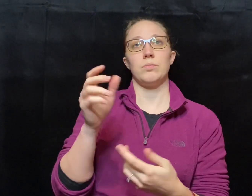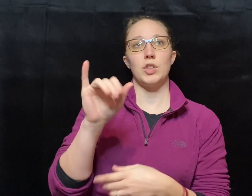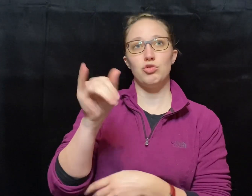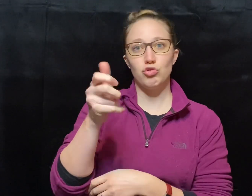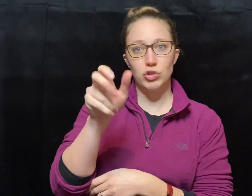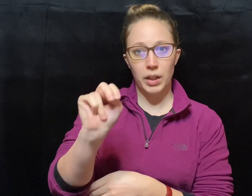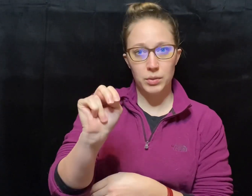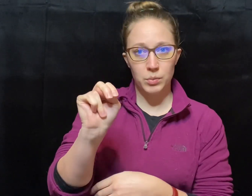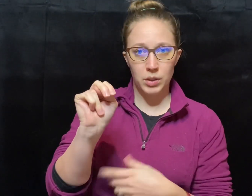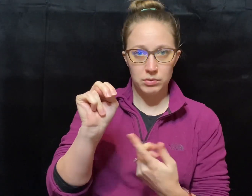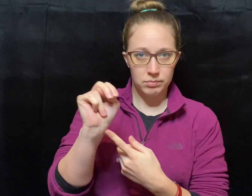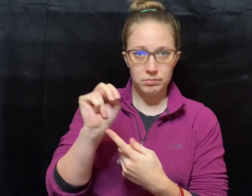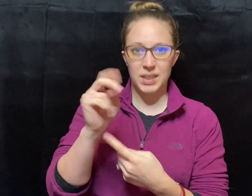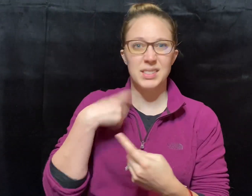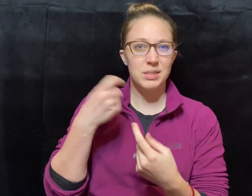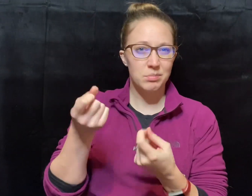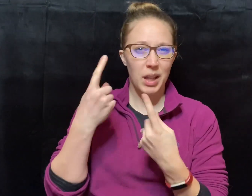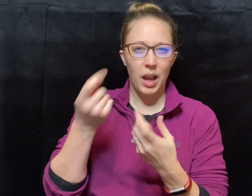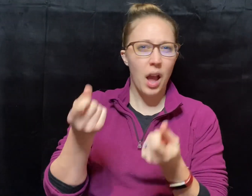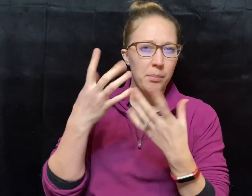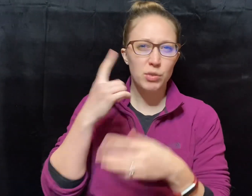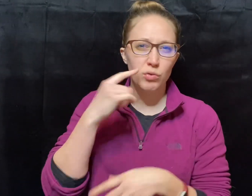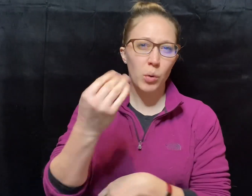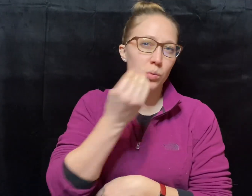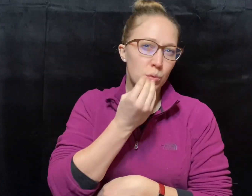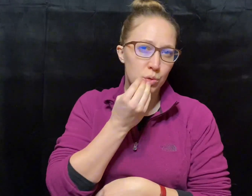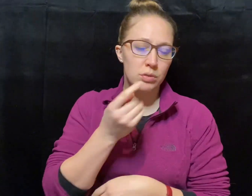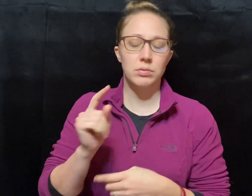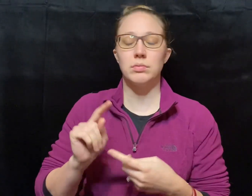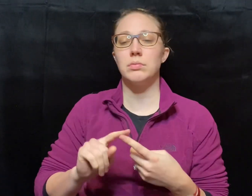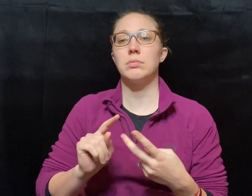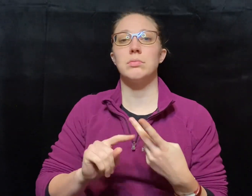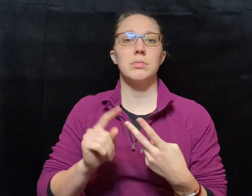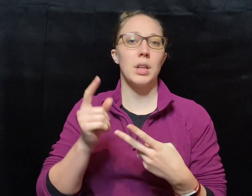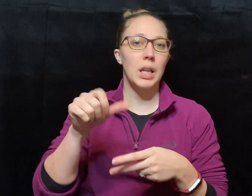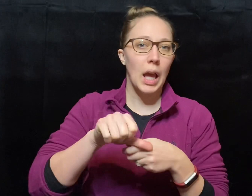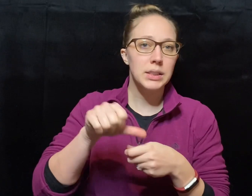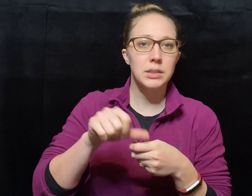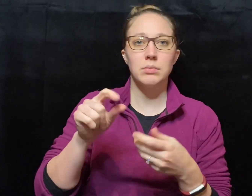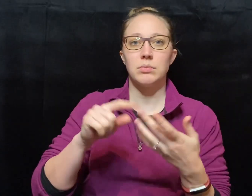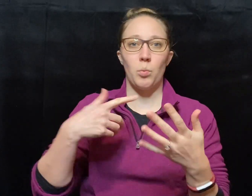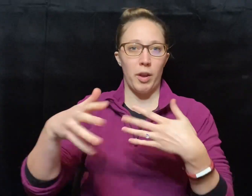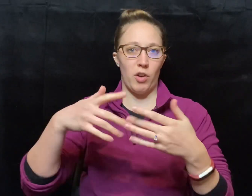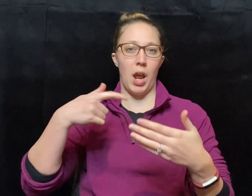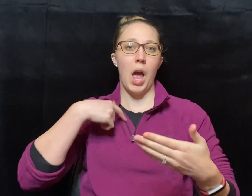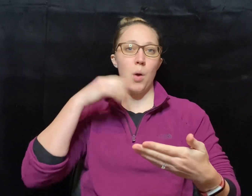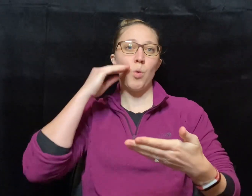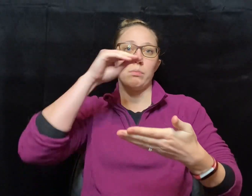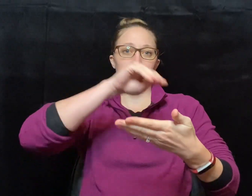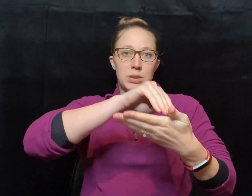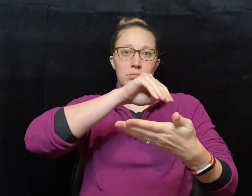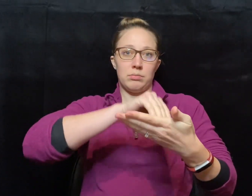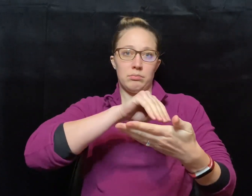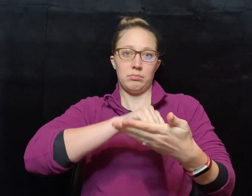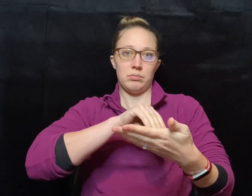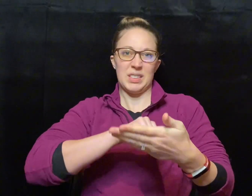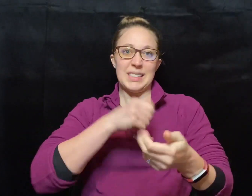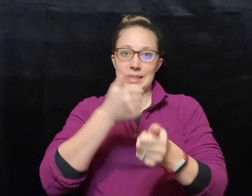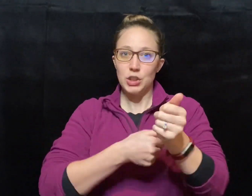let me give you an example. So for January, I would look at how much I've spent in January for groceries,